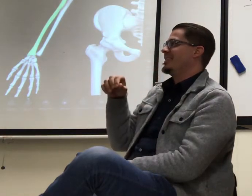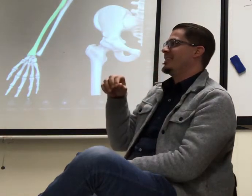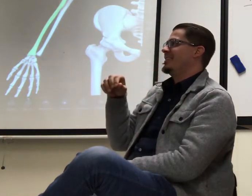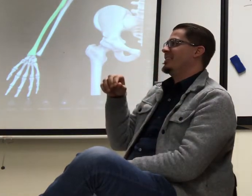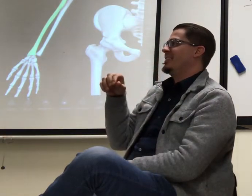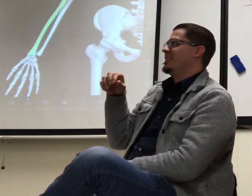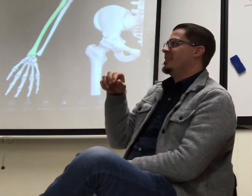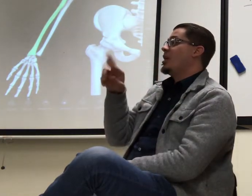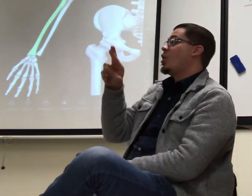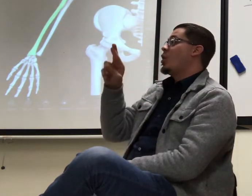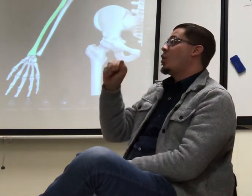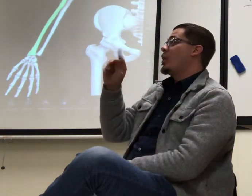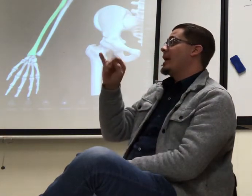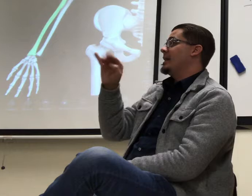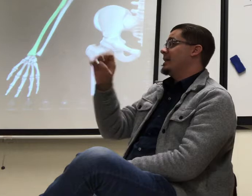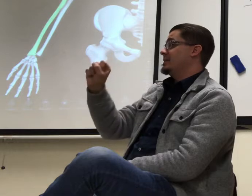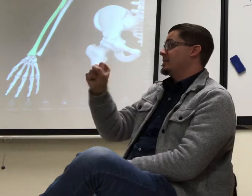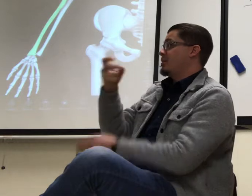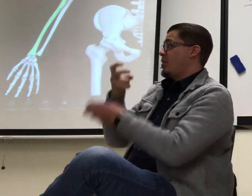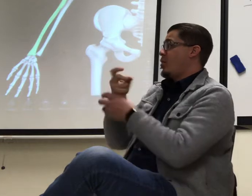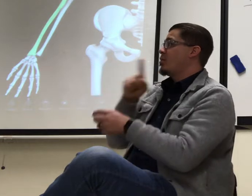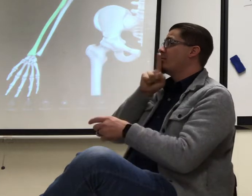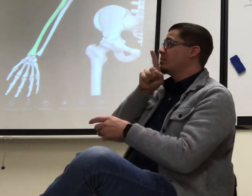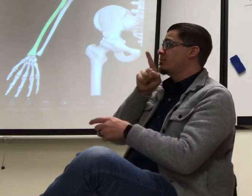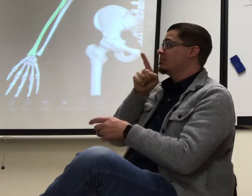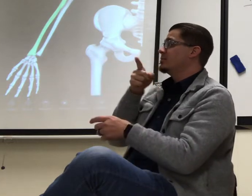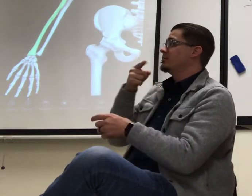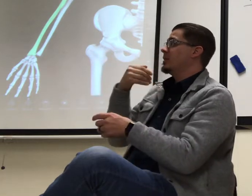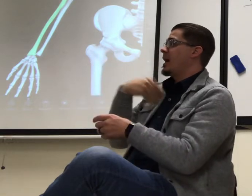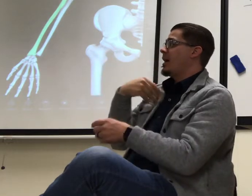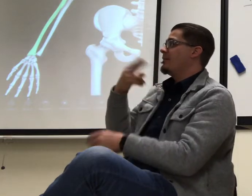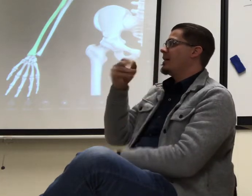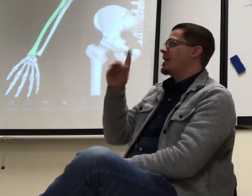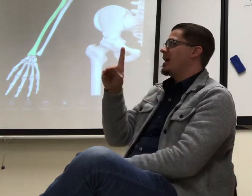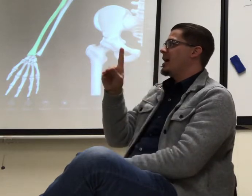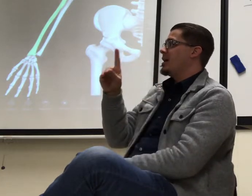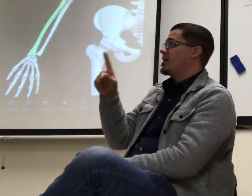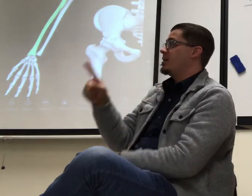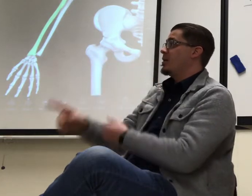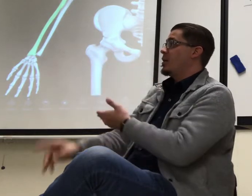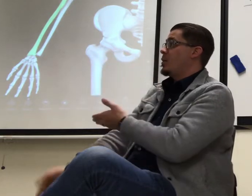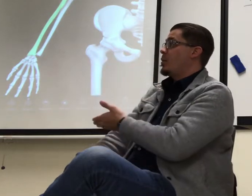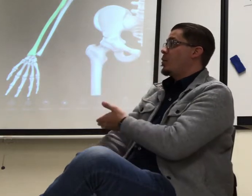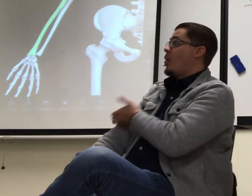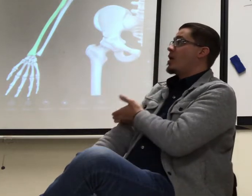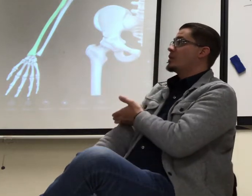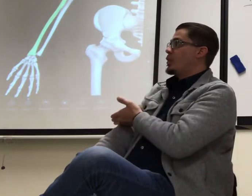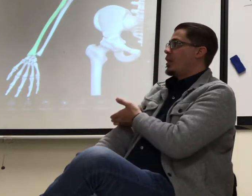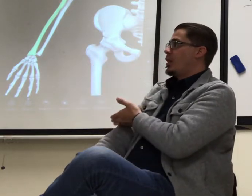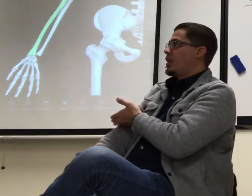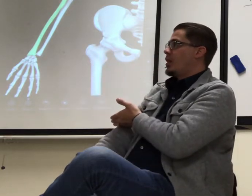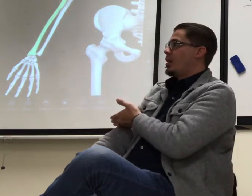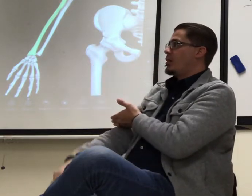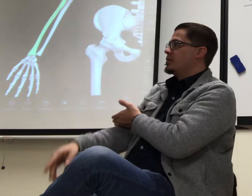features, the radius bone actually has its head proximal, like we're used to seeing.